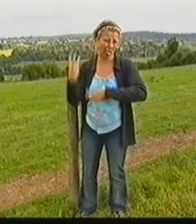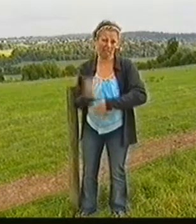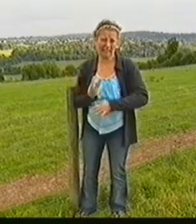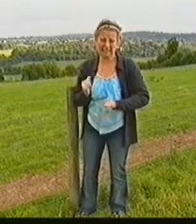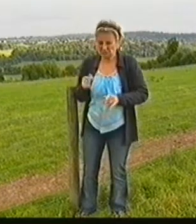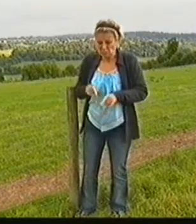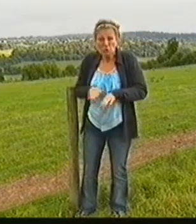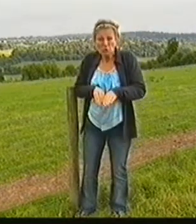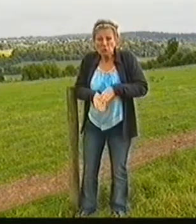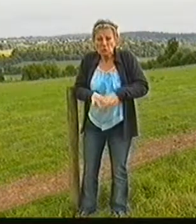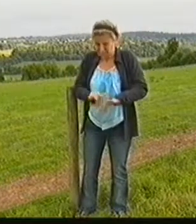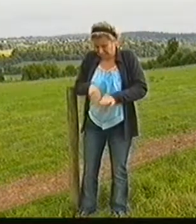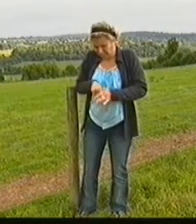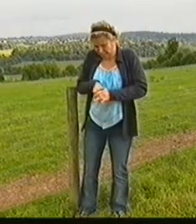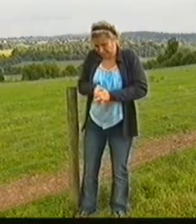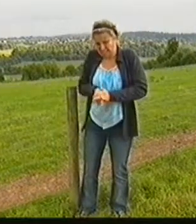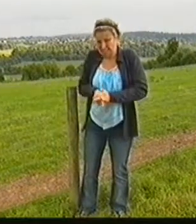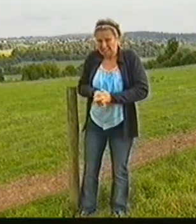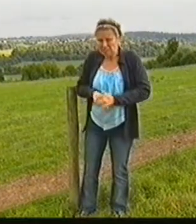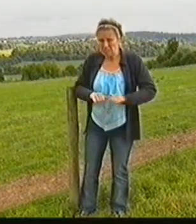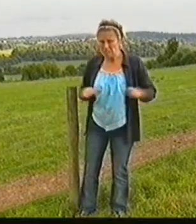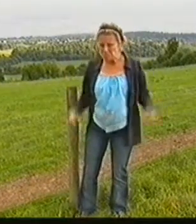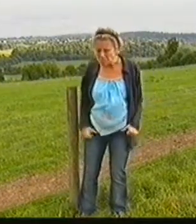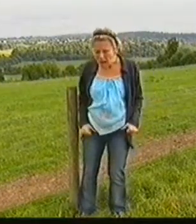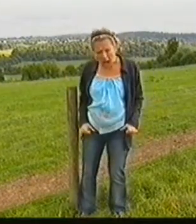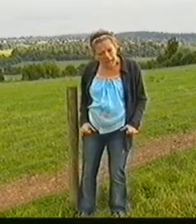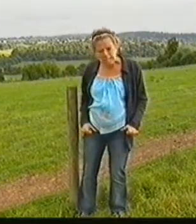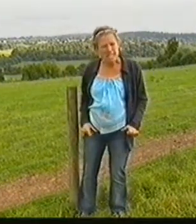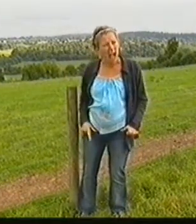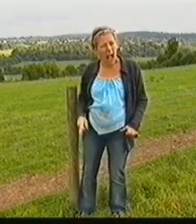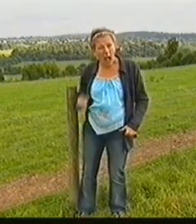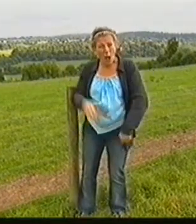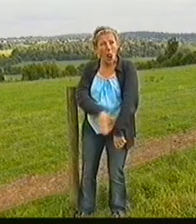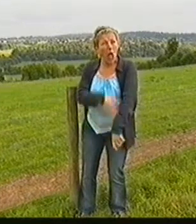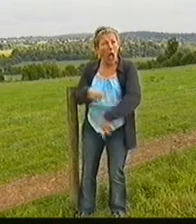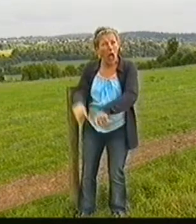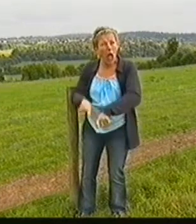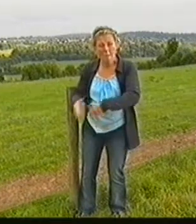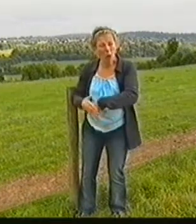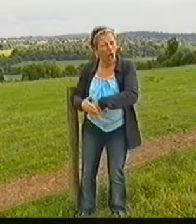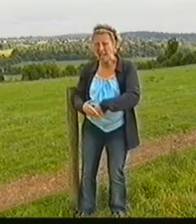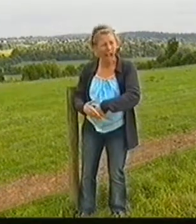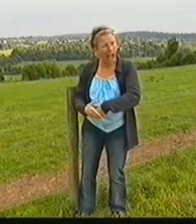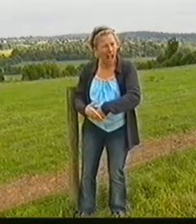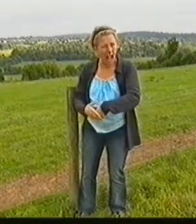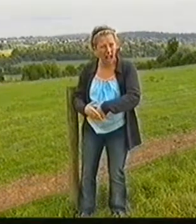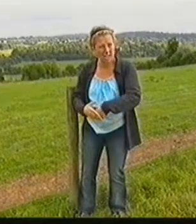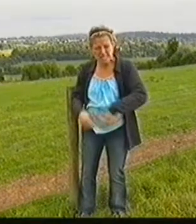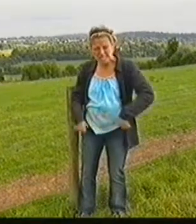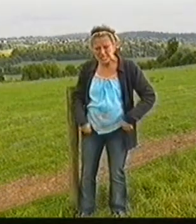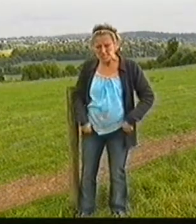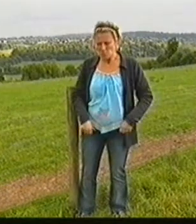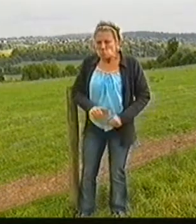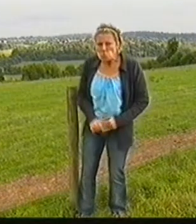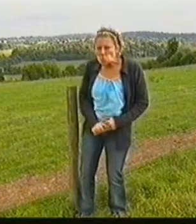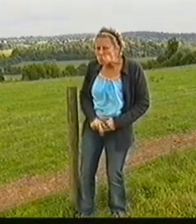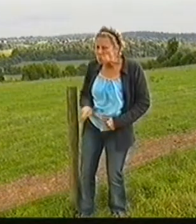shoes. "He won't stay down there much longer now," Boggis said. "The brute must